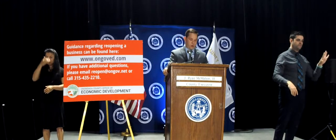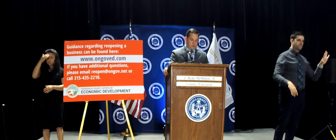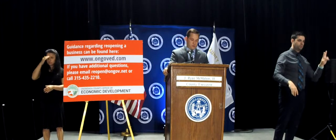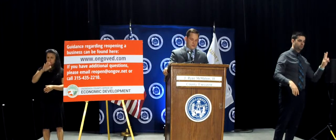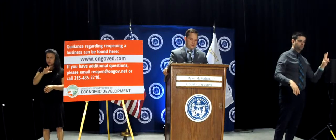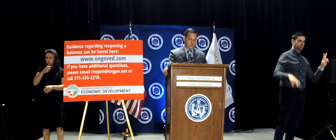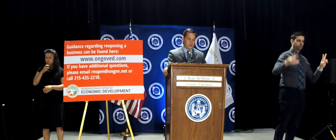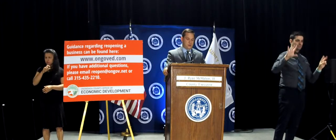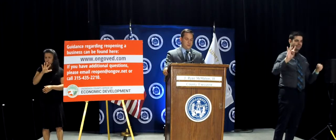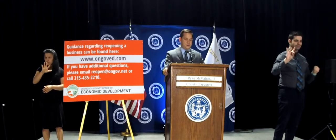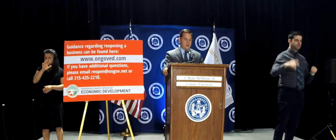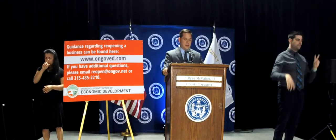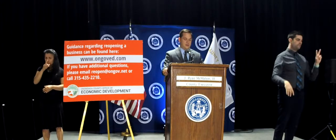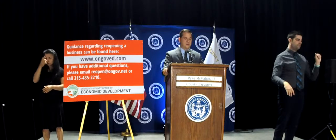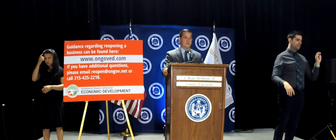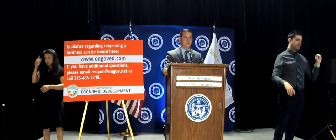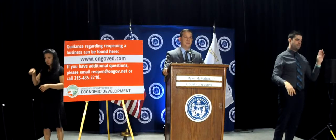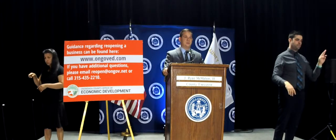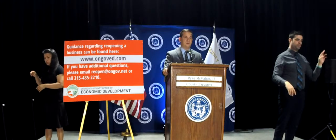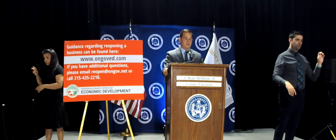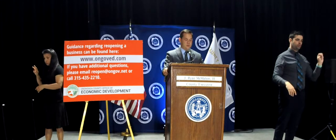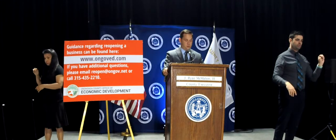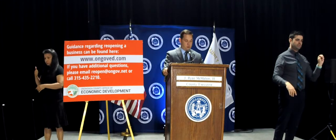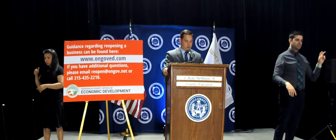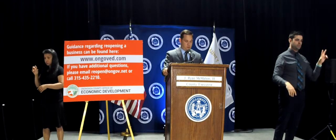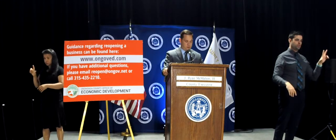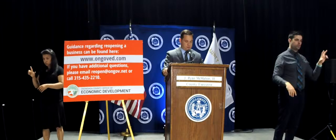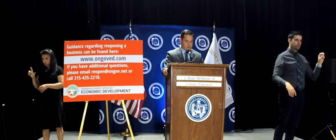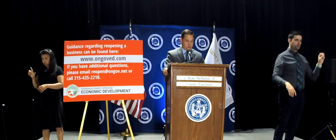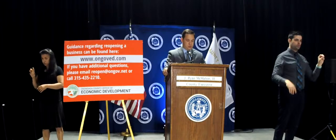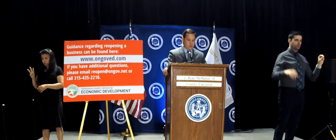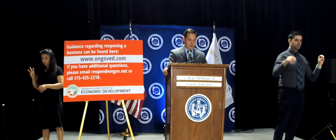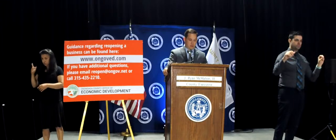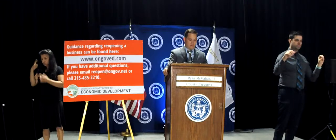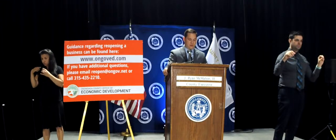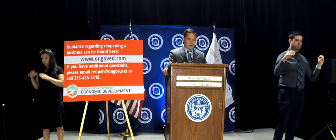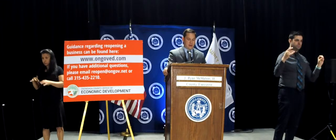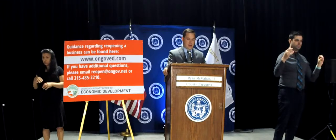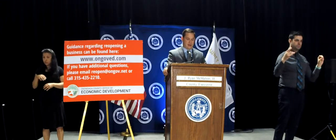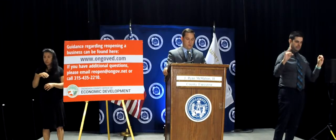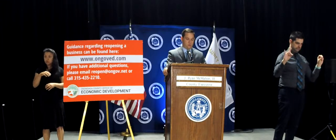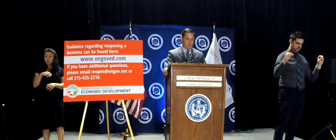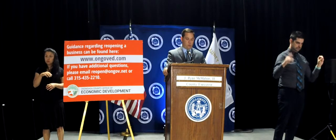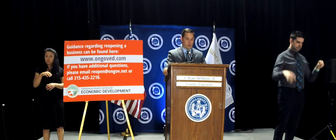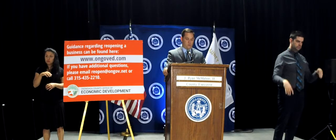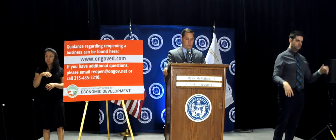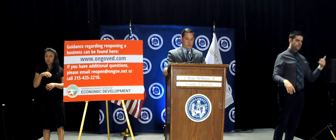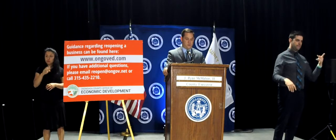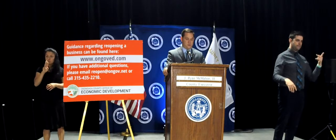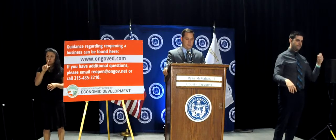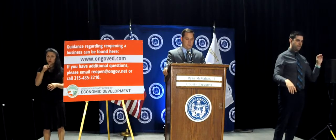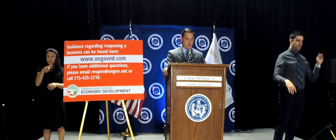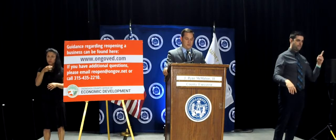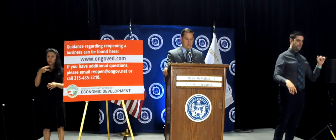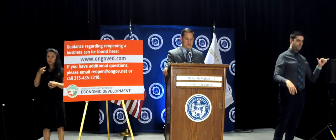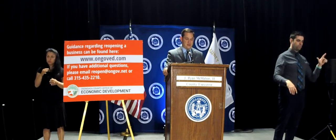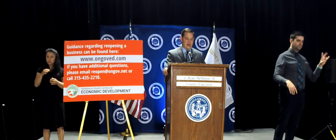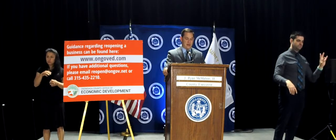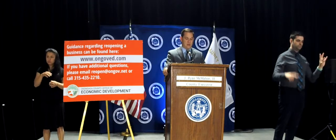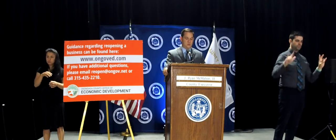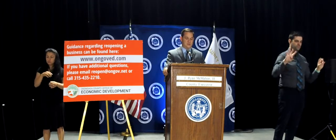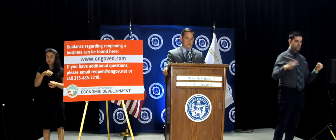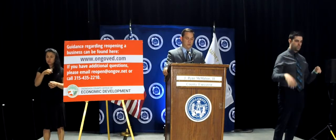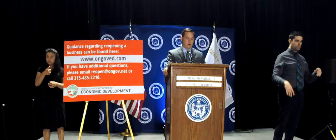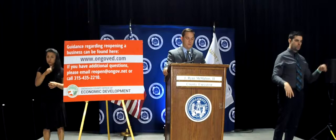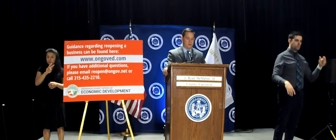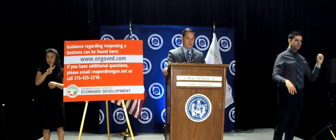24 recoveries. Skaneateles, 15 with 15 recoveries. Town of Lafayette, 9 with 4 recoveries. Town of Marcellus,